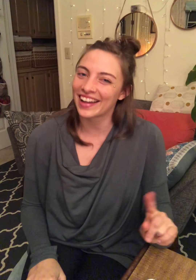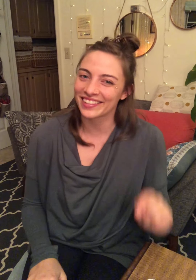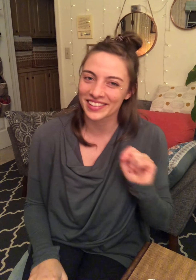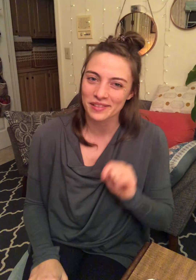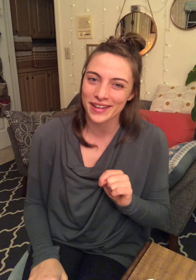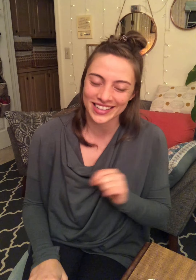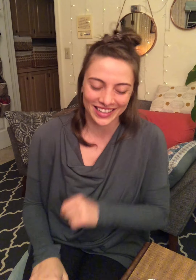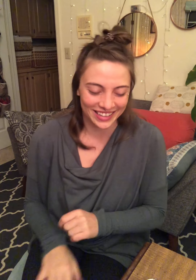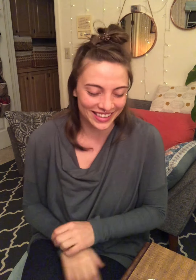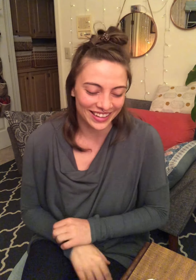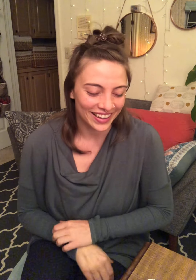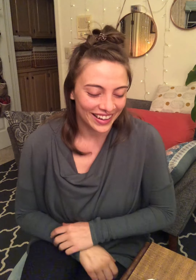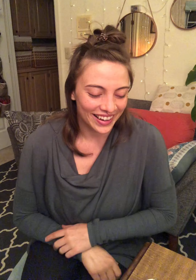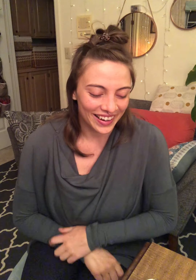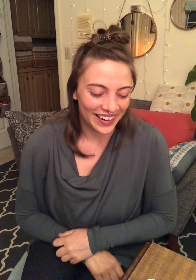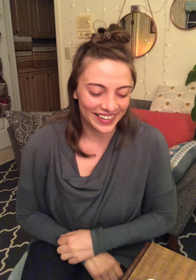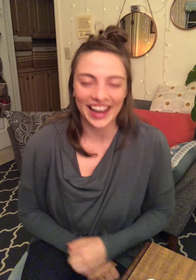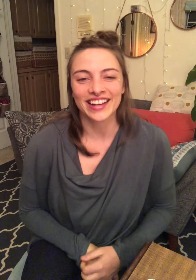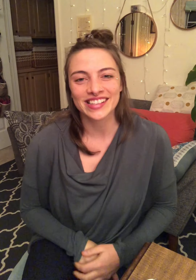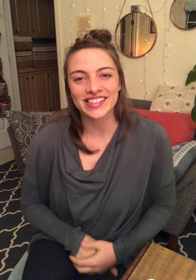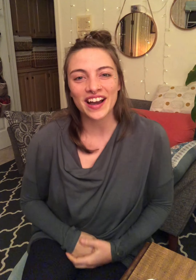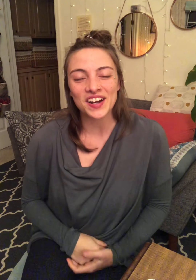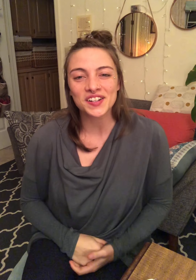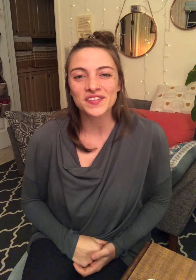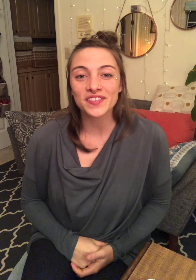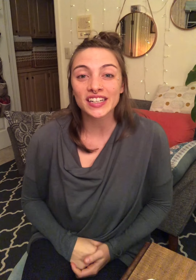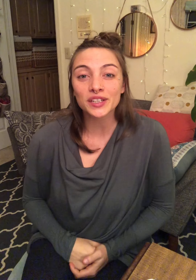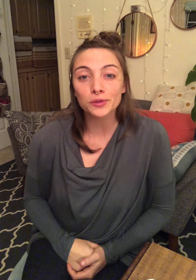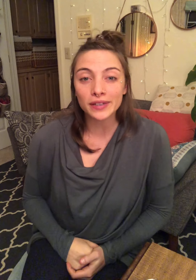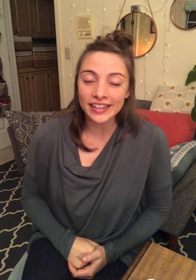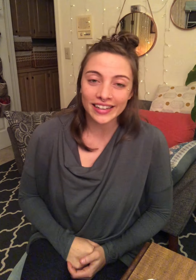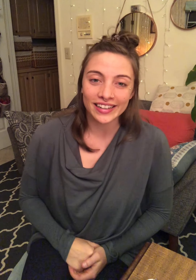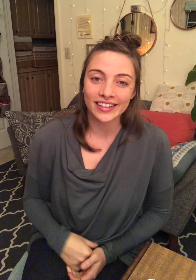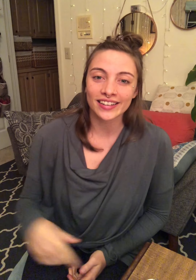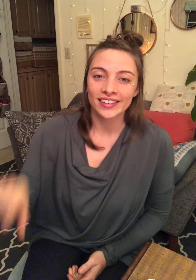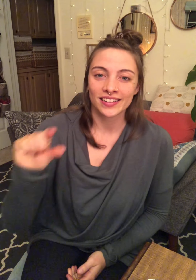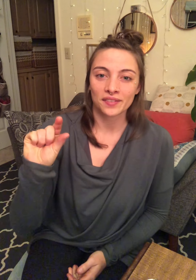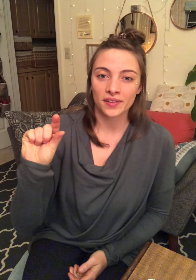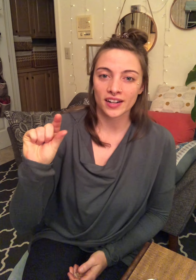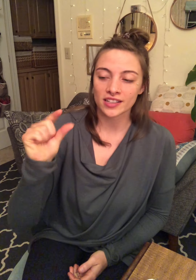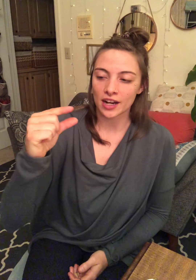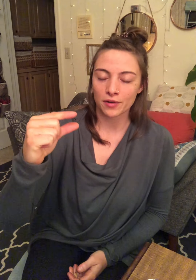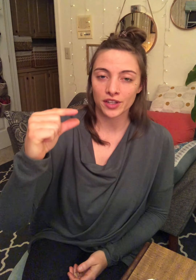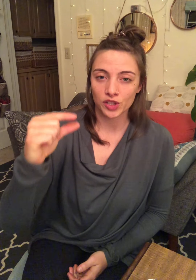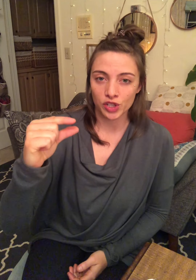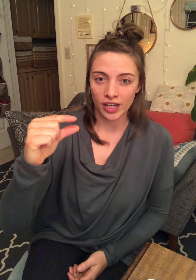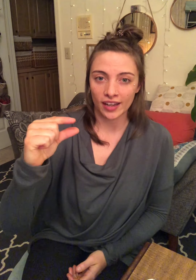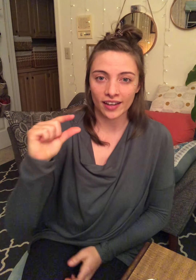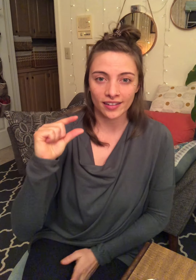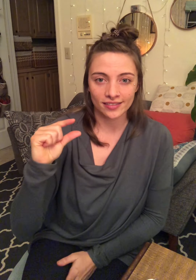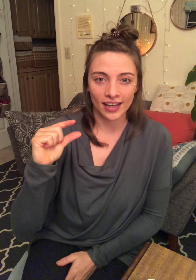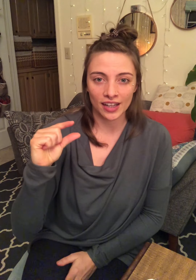coloring the basics. Okay, so for green, we're going to start with a G, hand